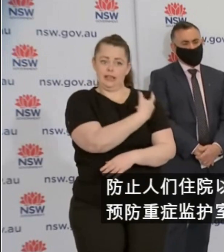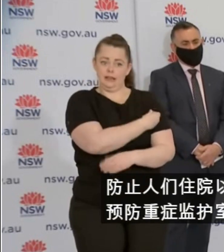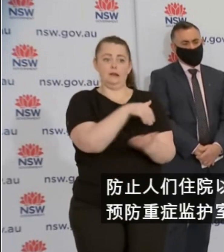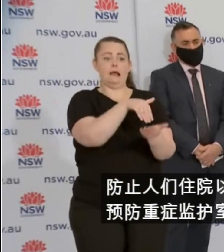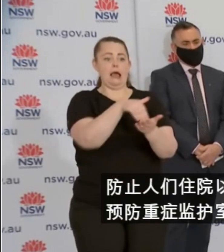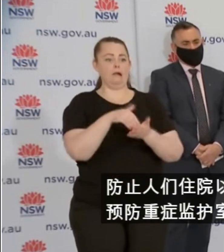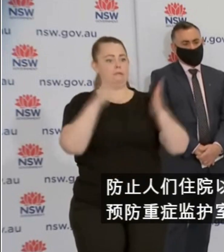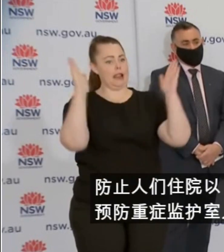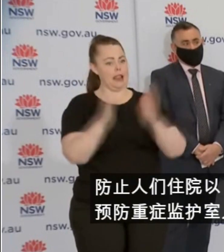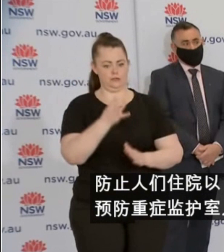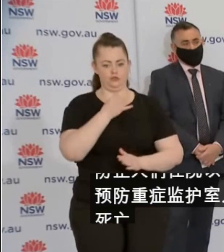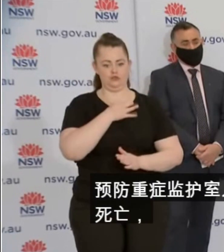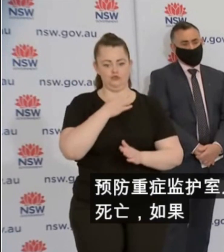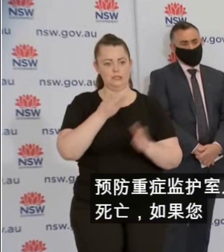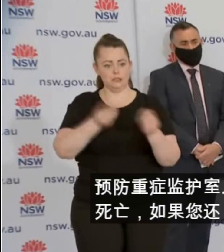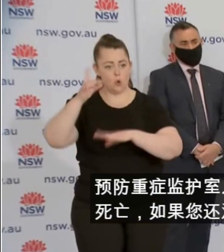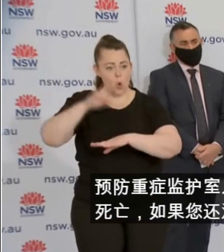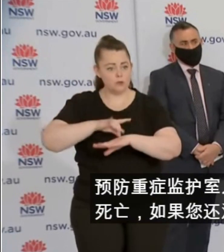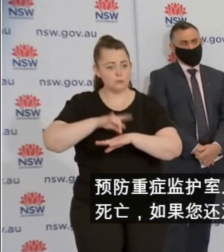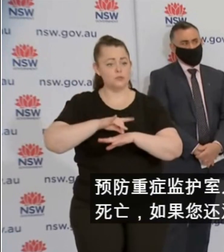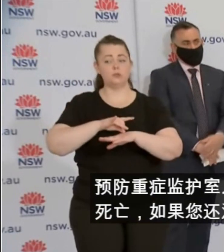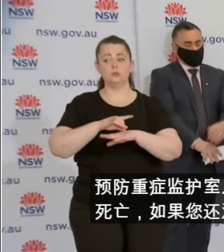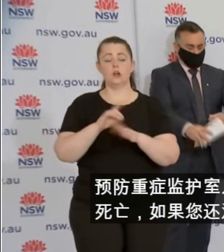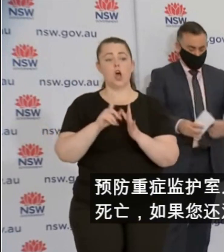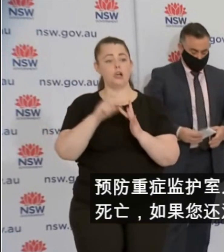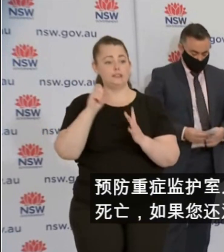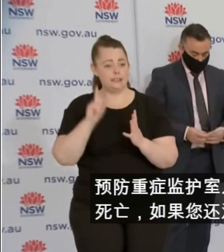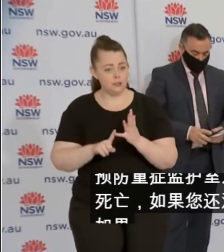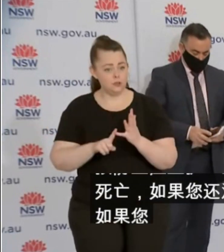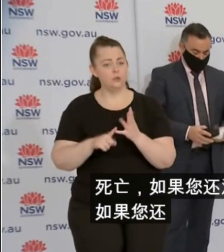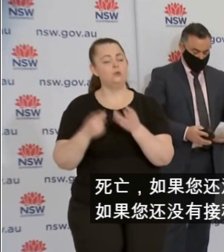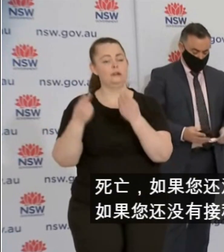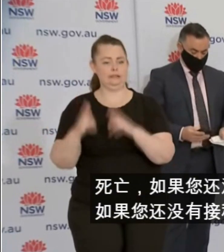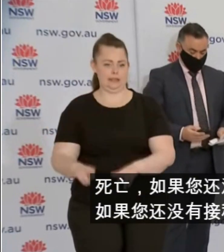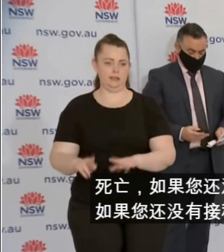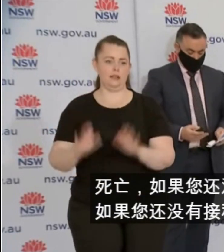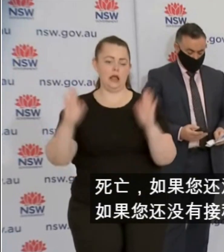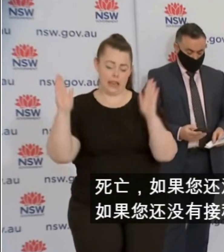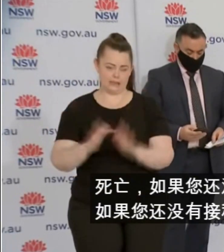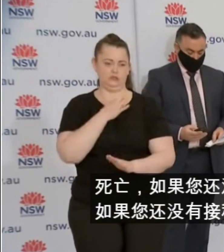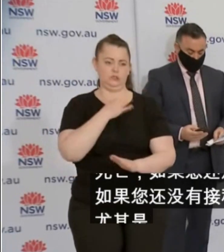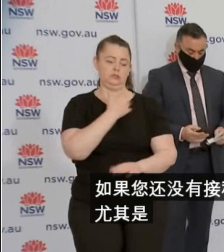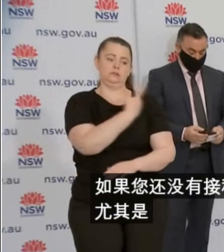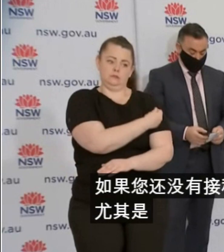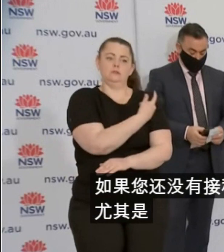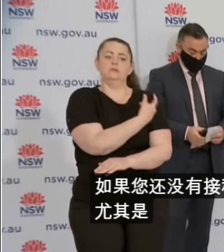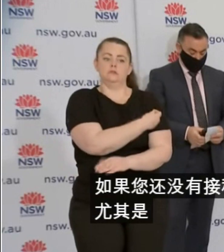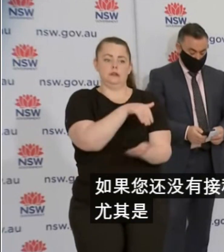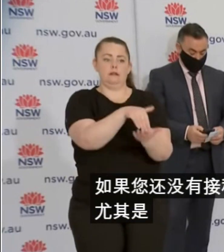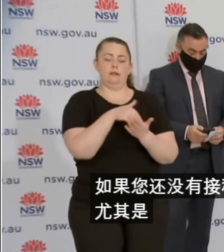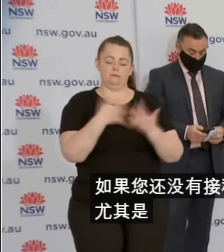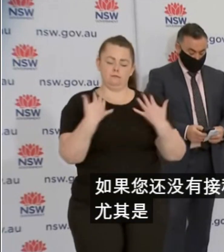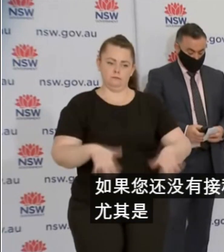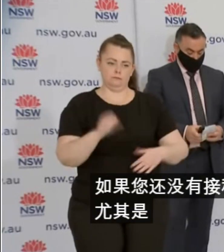ICU admissions, and to prevent death. So again, please get vaccinated if you haven't already done so. Doctor, on the hesitancy